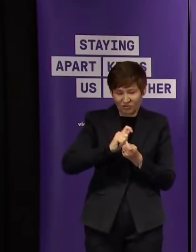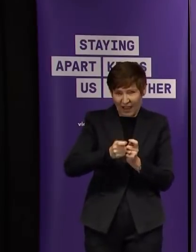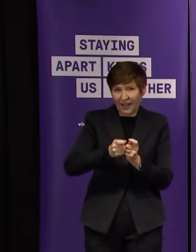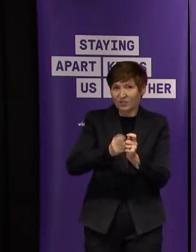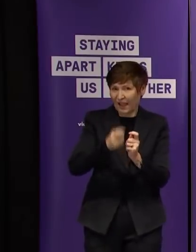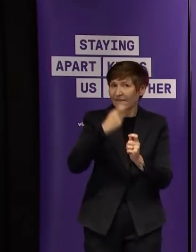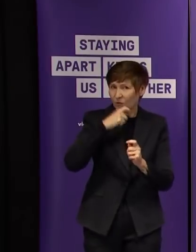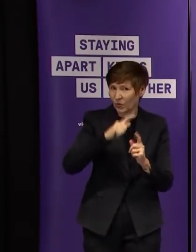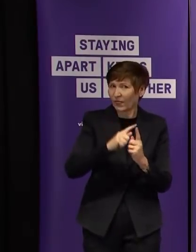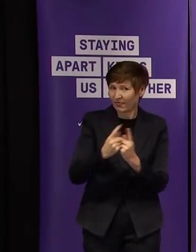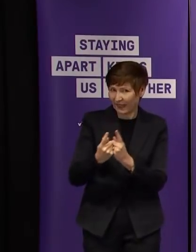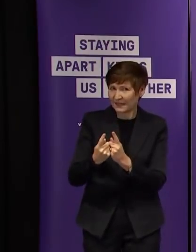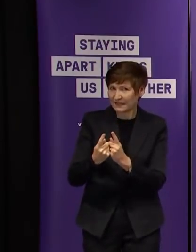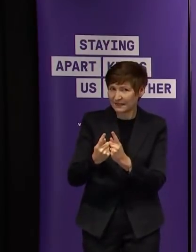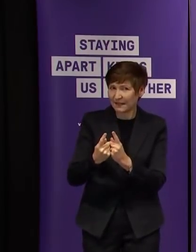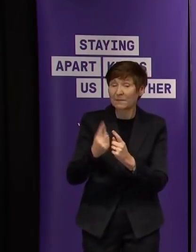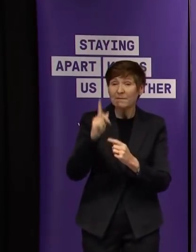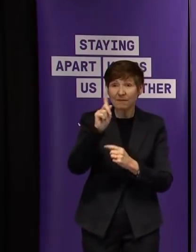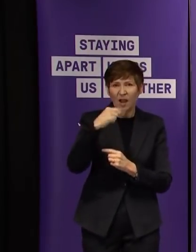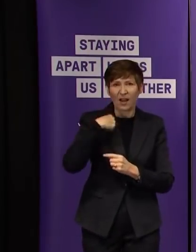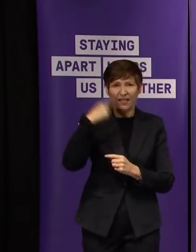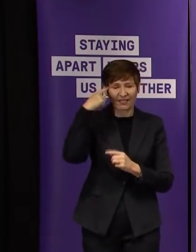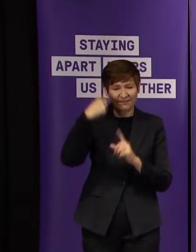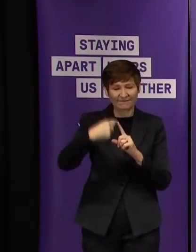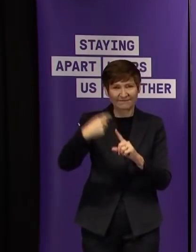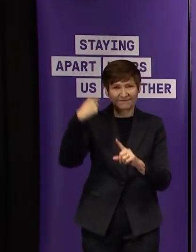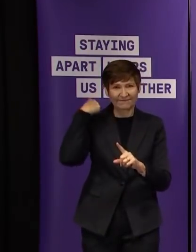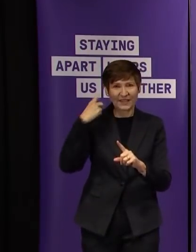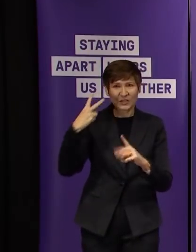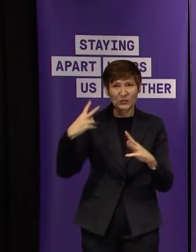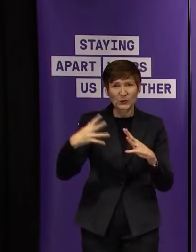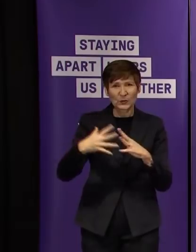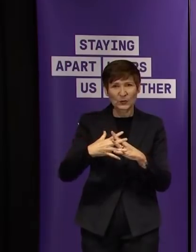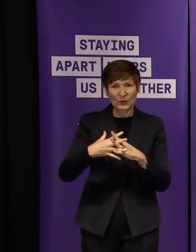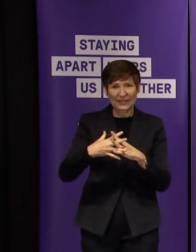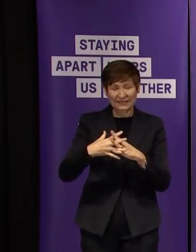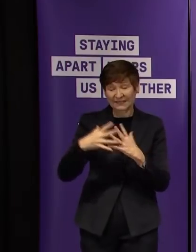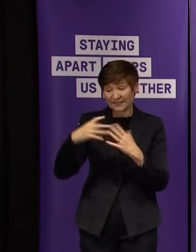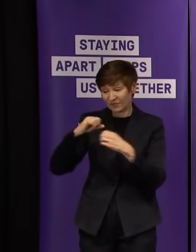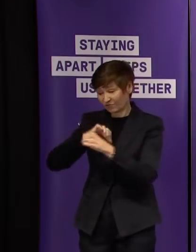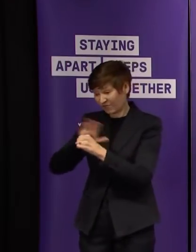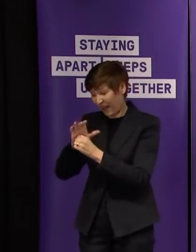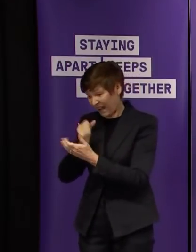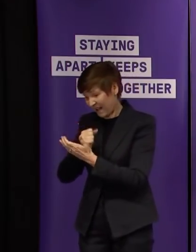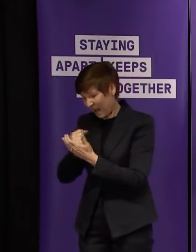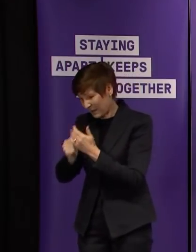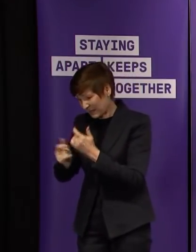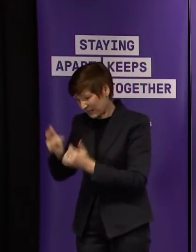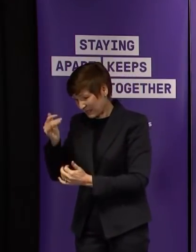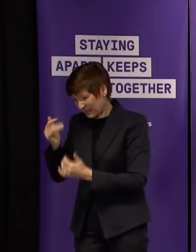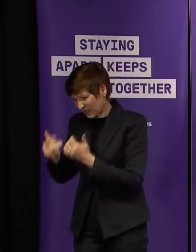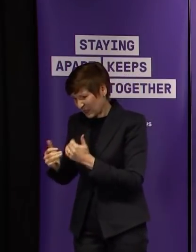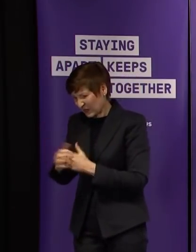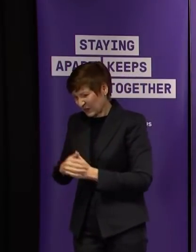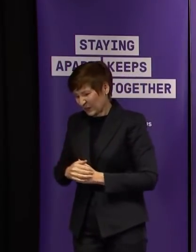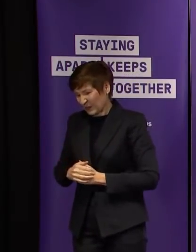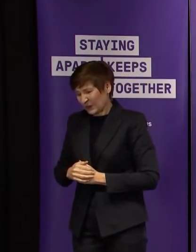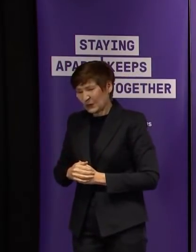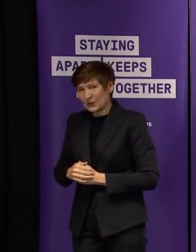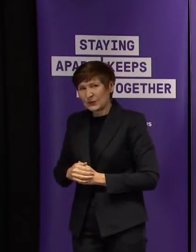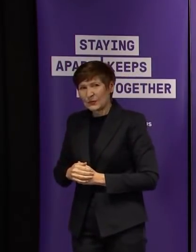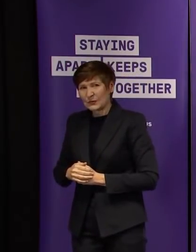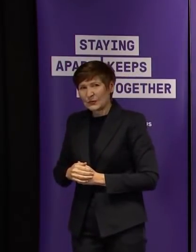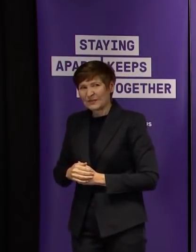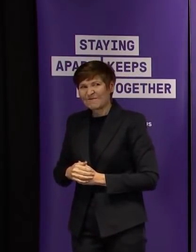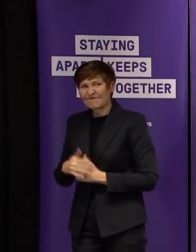was pretty clear in the last couple of weeks that there were going to be challenges in terms of a much more substantial change, industry